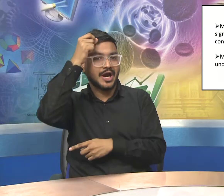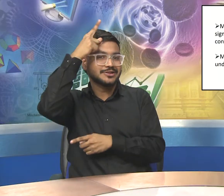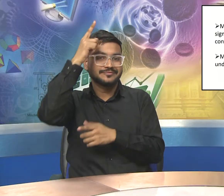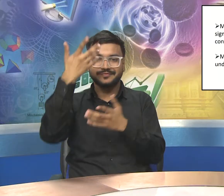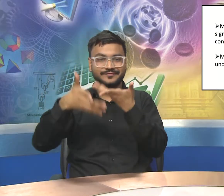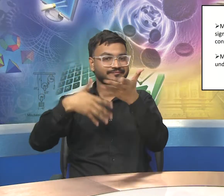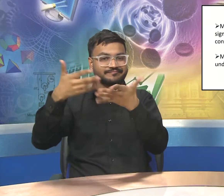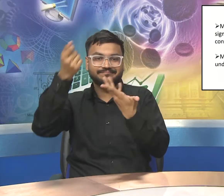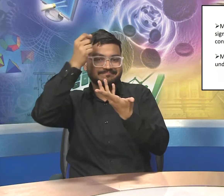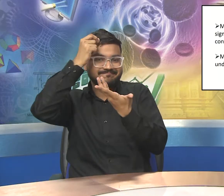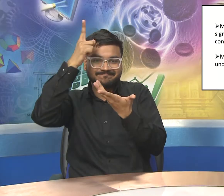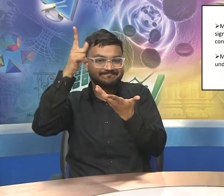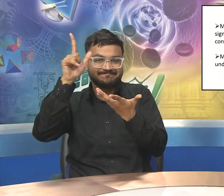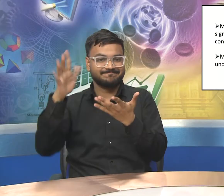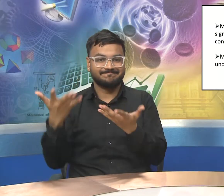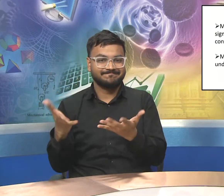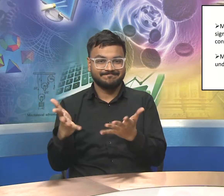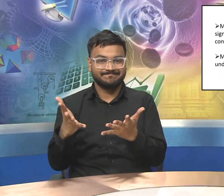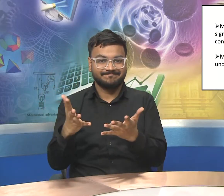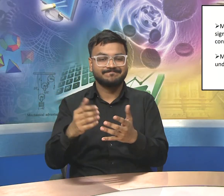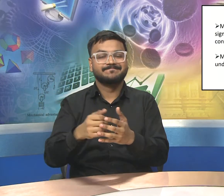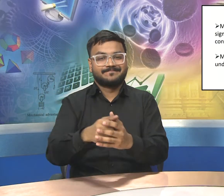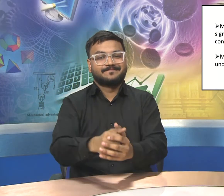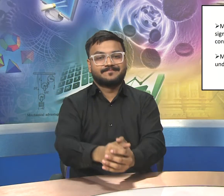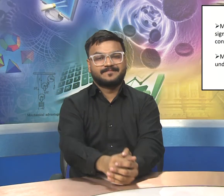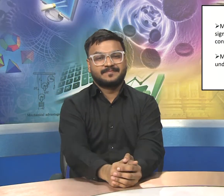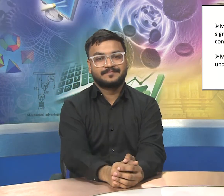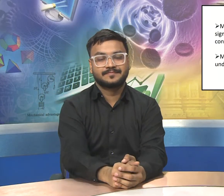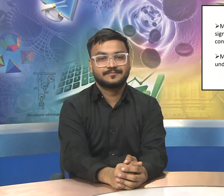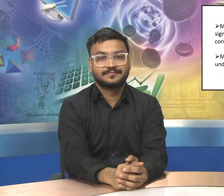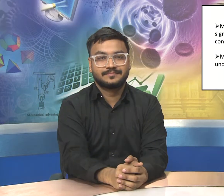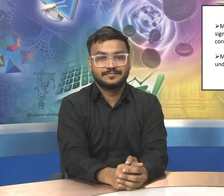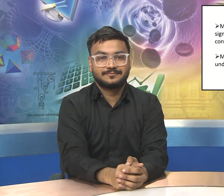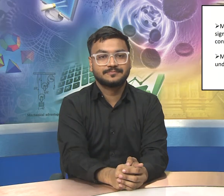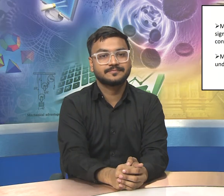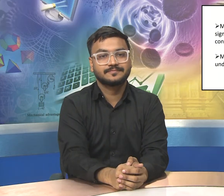Most probably, they can understand the gestures using by the deaf.